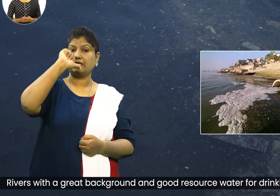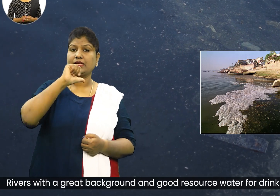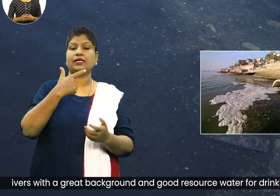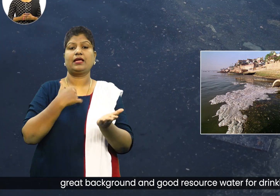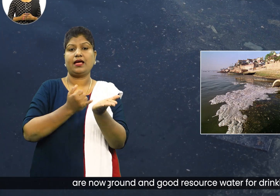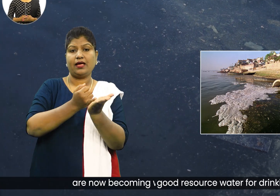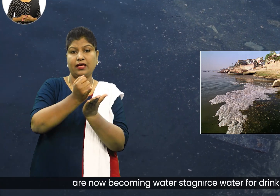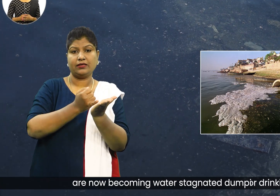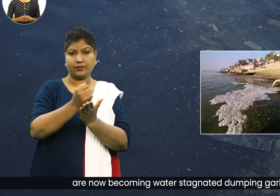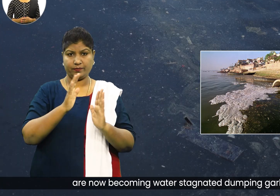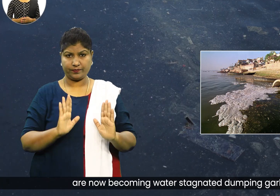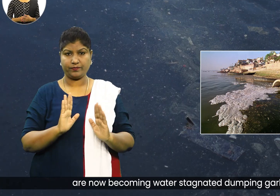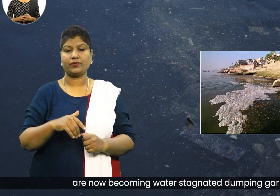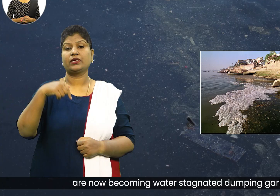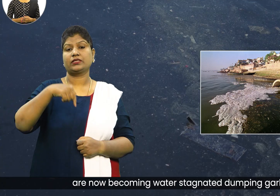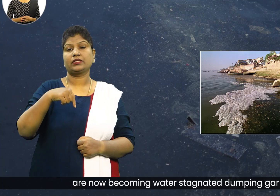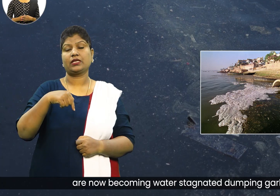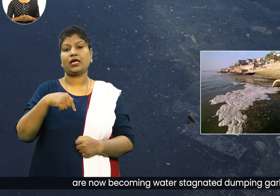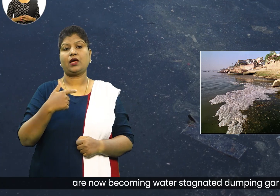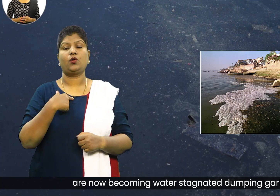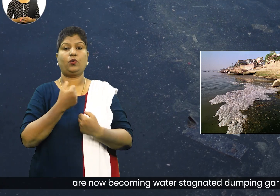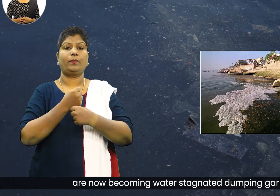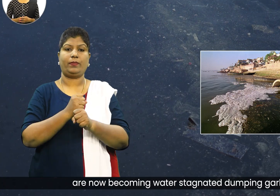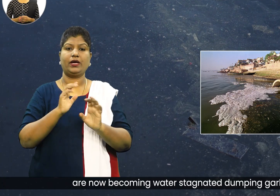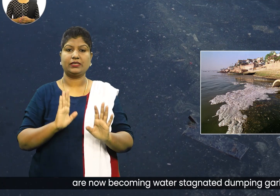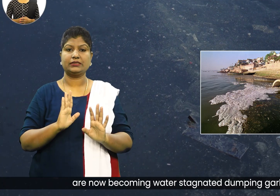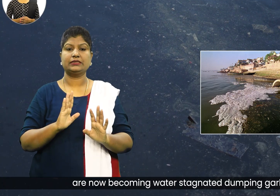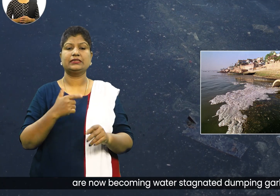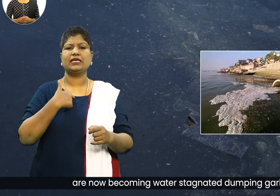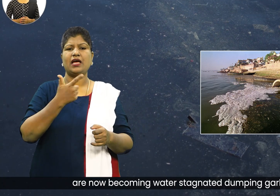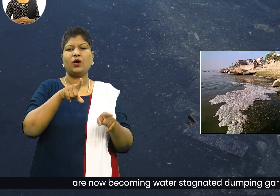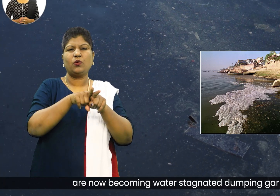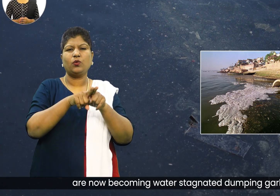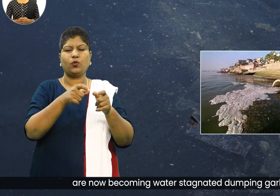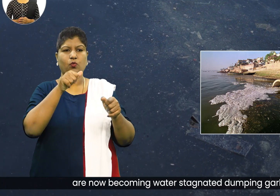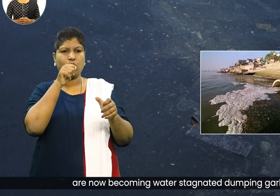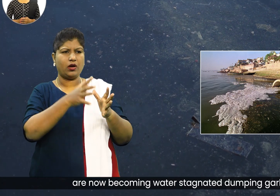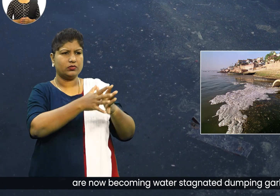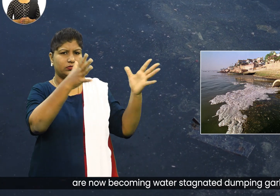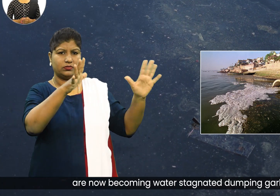agriculture are now becoming water stagnated dumping garbage.